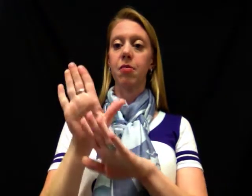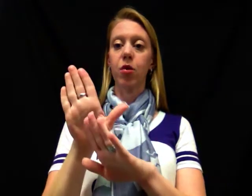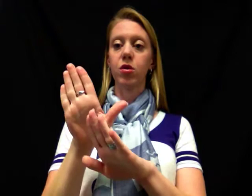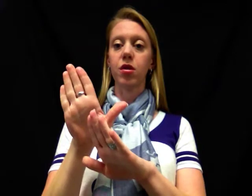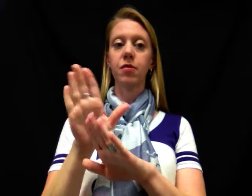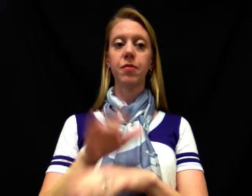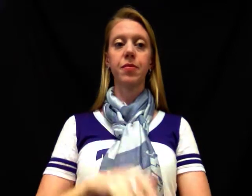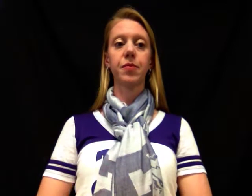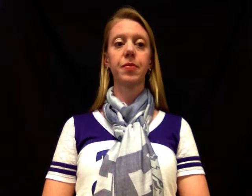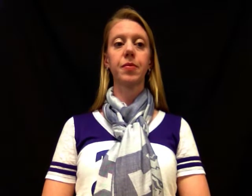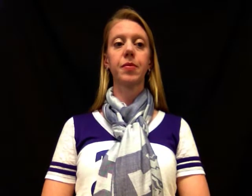mountain,